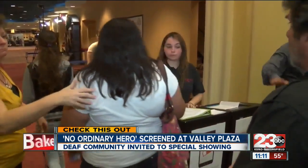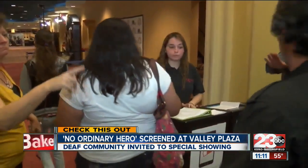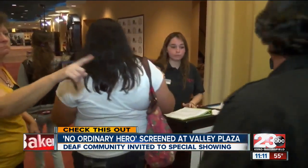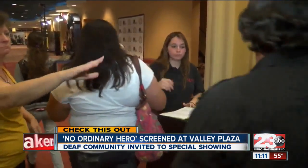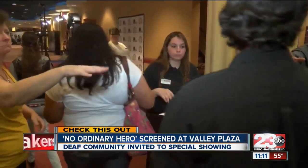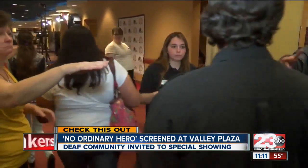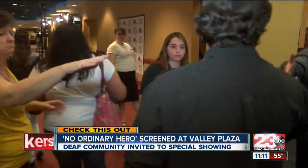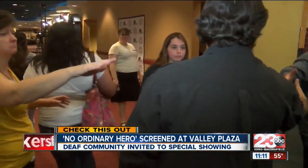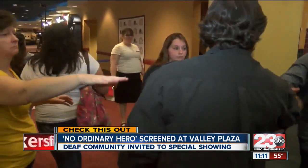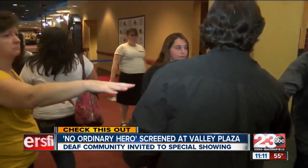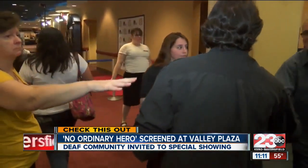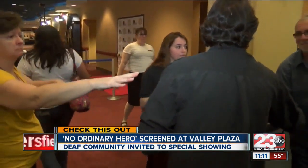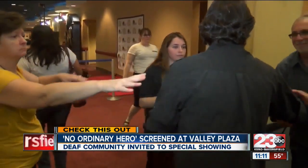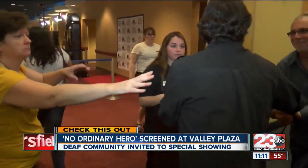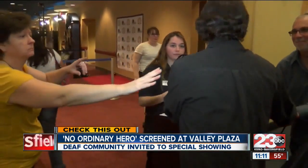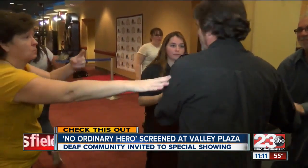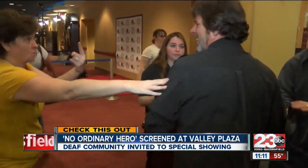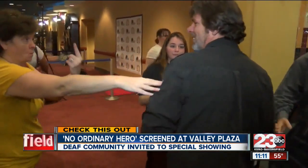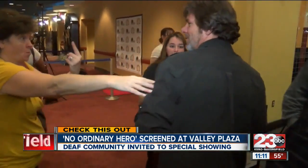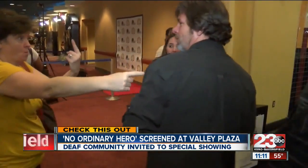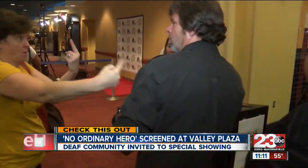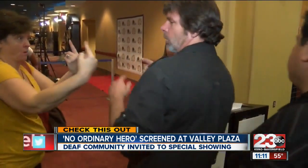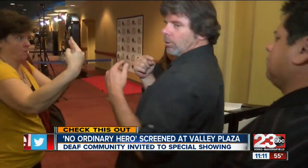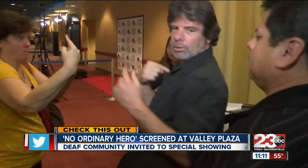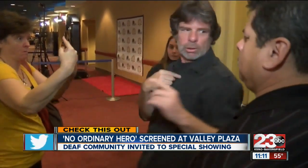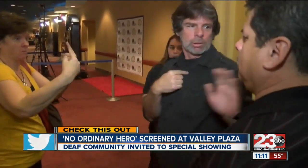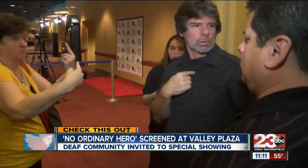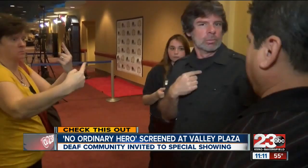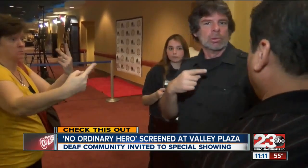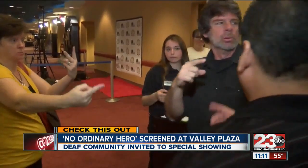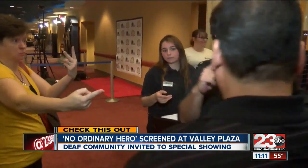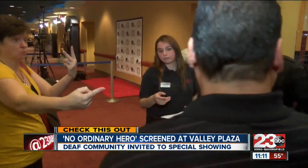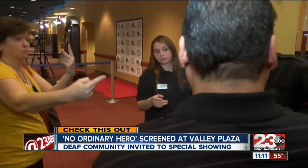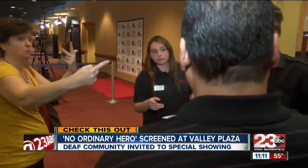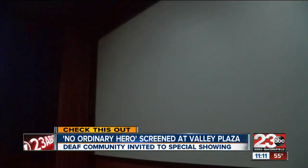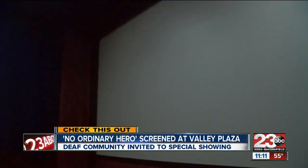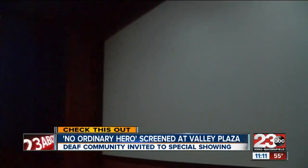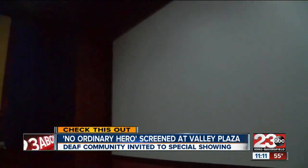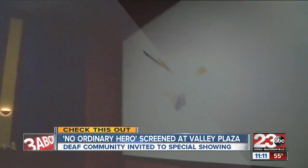community together through various programs and activities, such as tonight's film screening. Tonight.